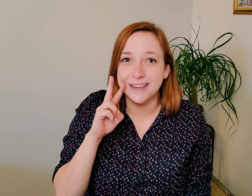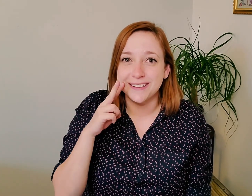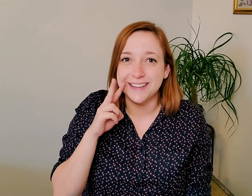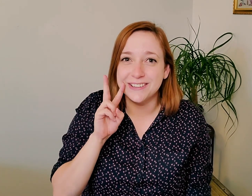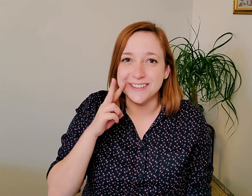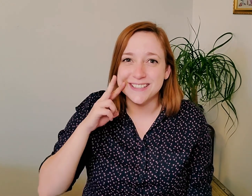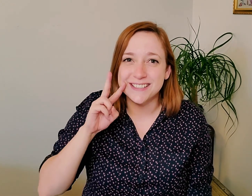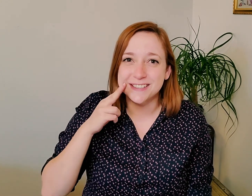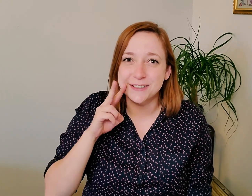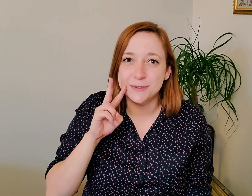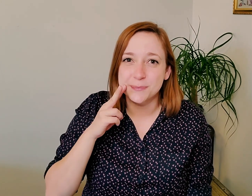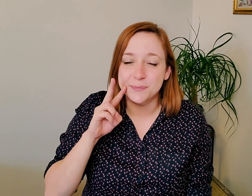and twist.